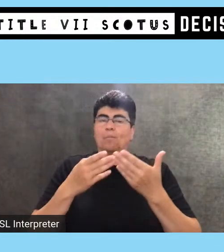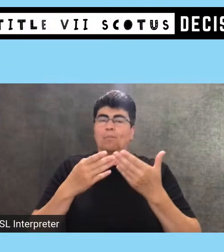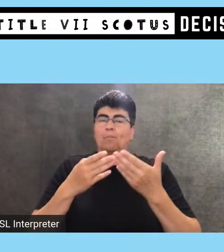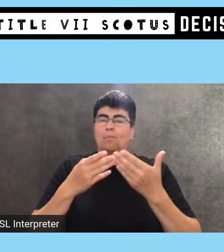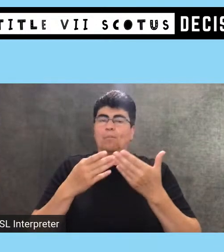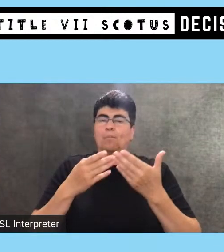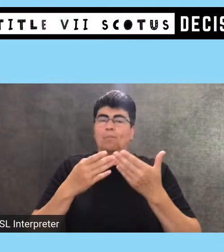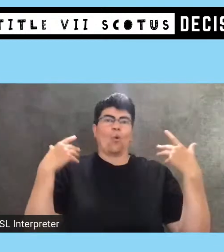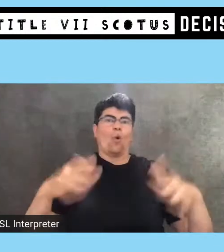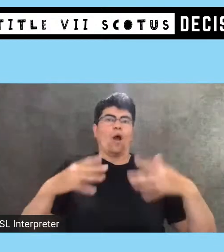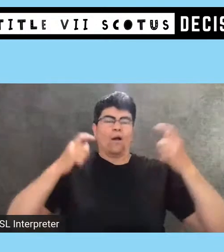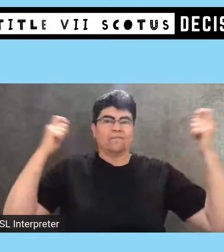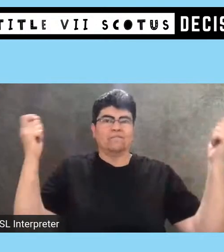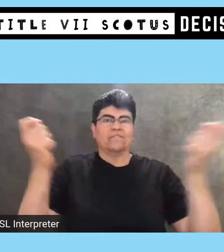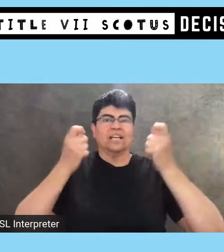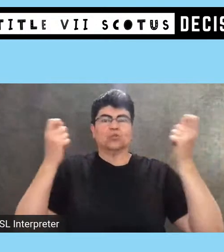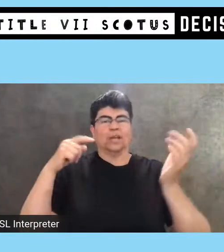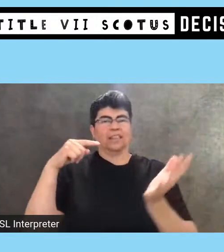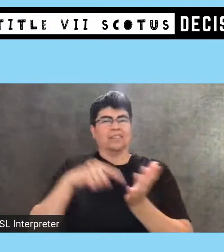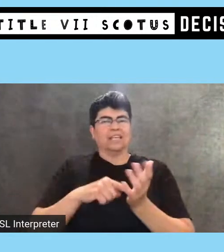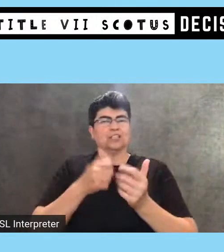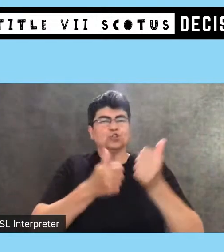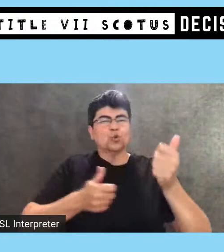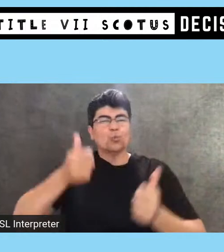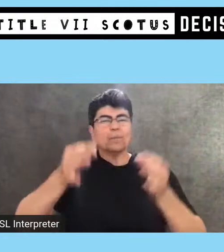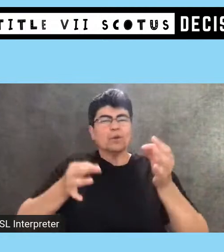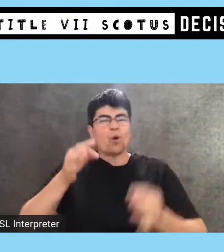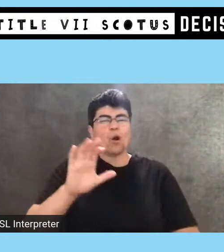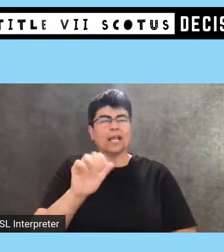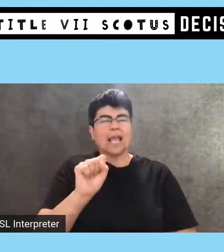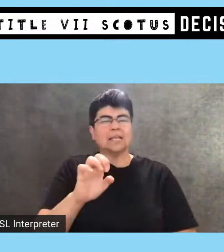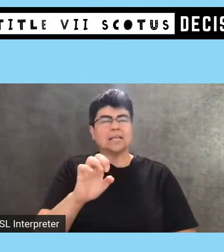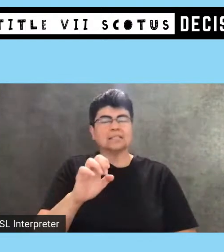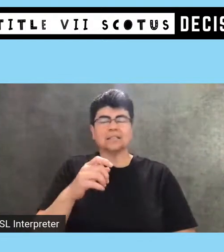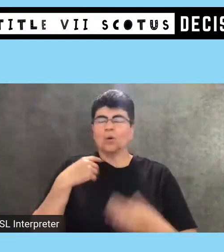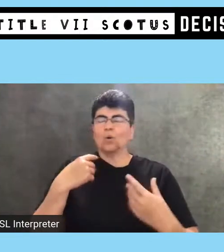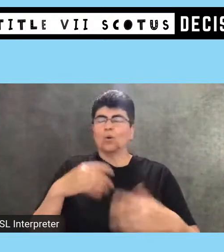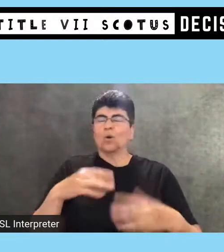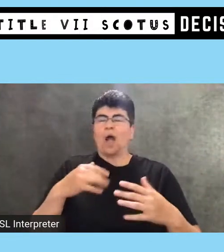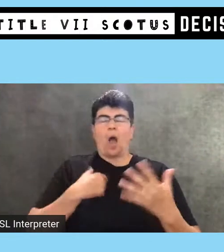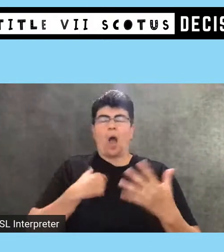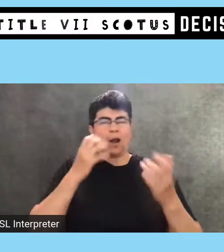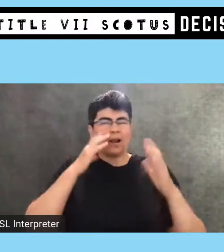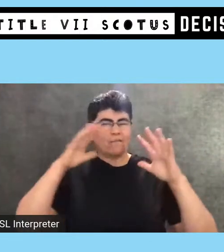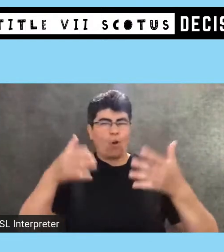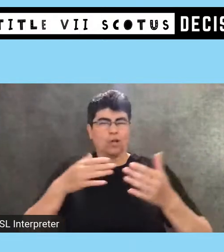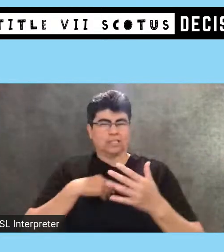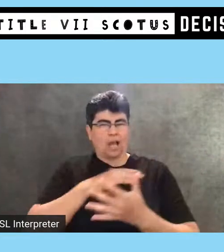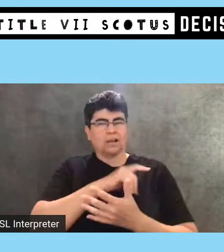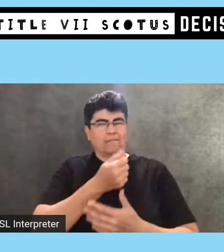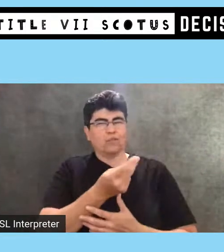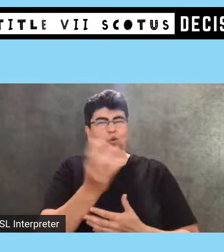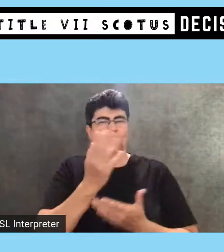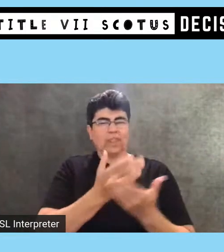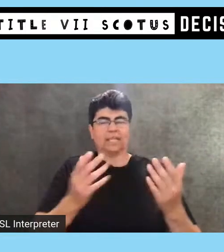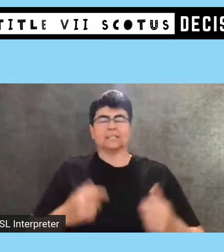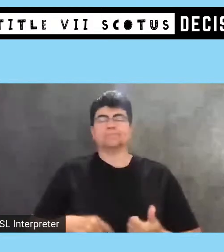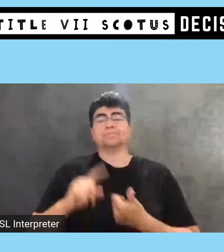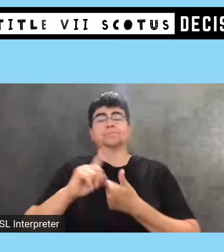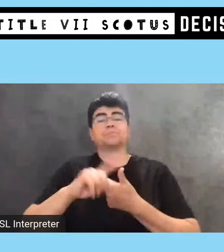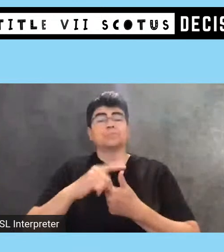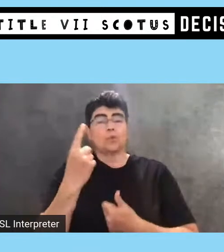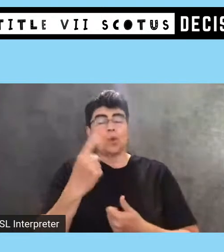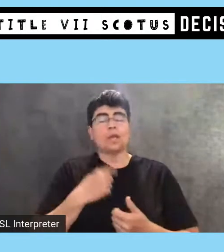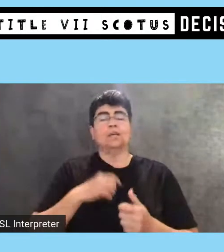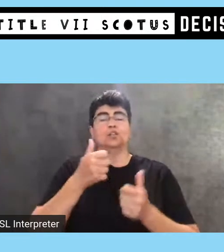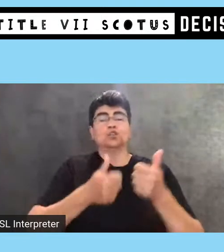Court case is, I want to focus on a few things. One, the Supreme Court went out of its way